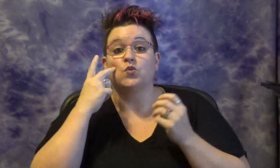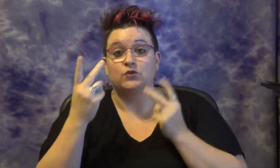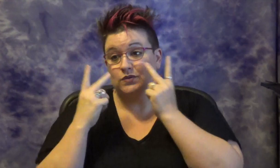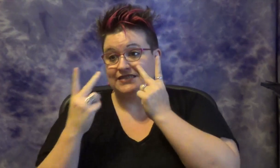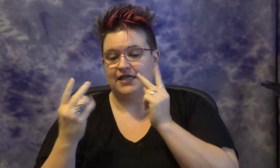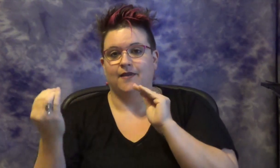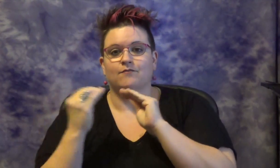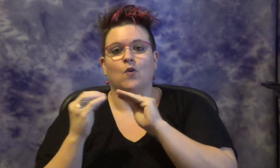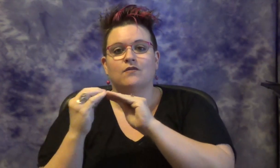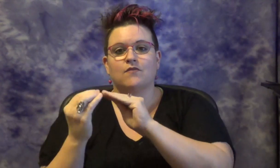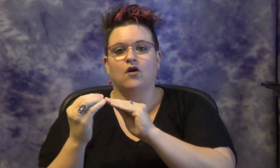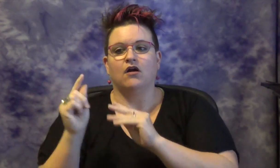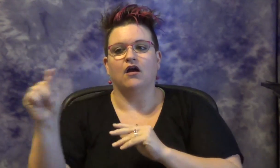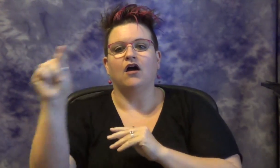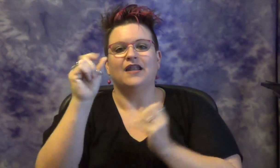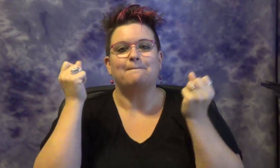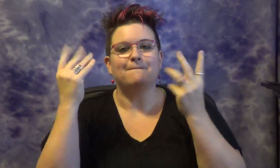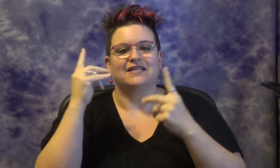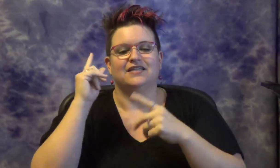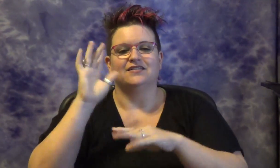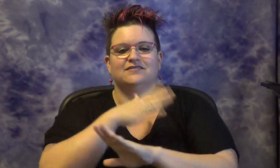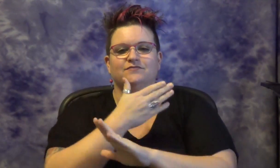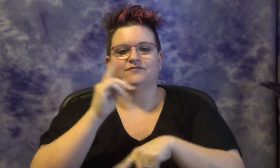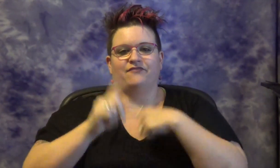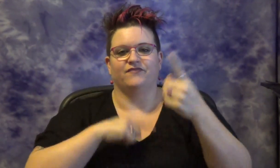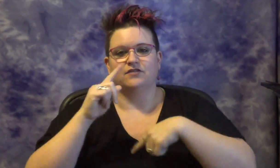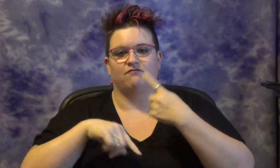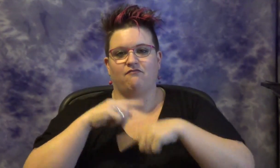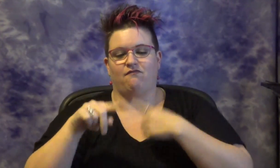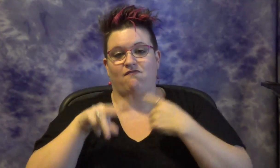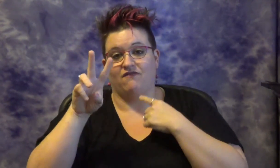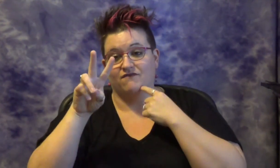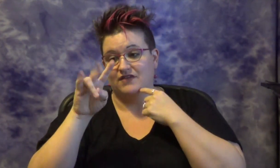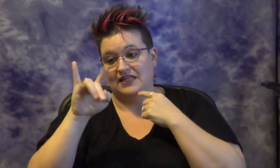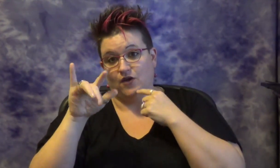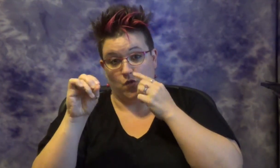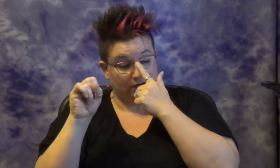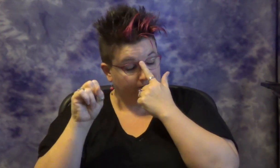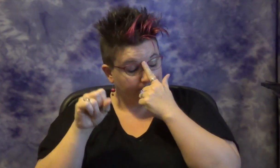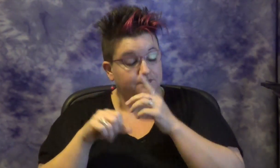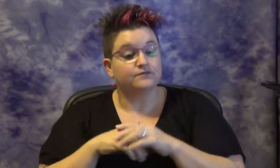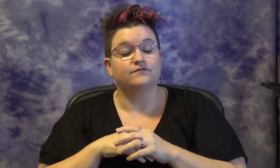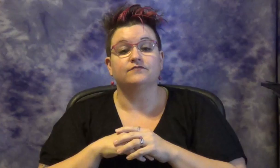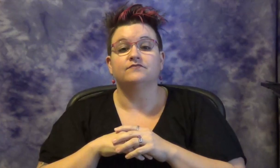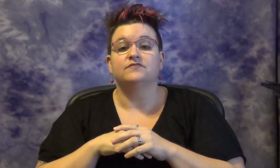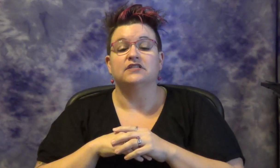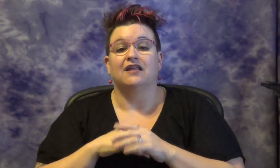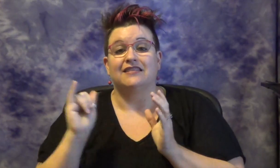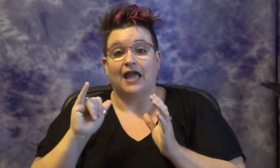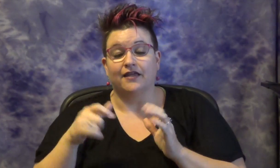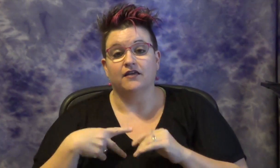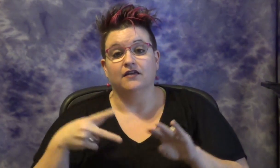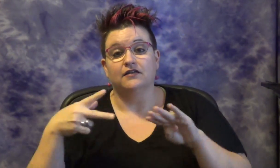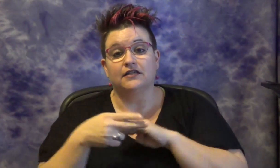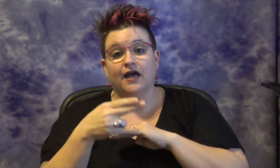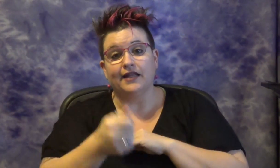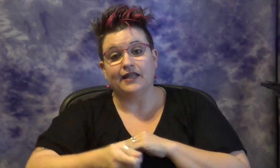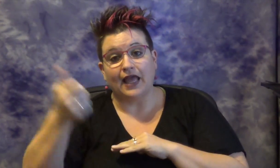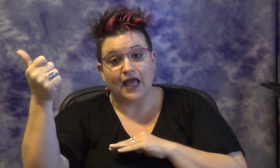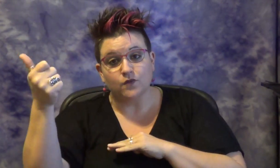That is what you see in many of the music videos. A lot of the music videos, that's what it's in, like cut